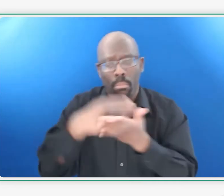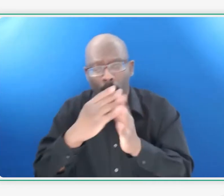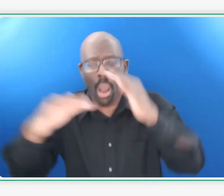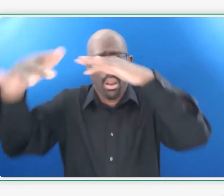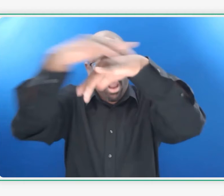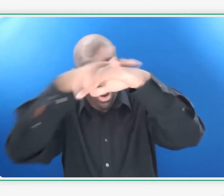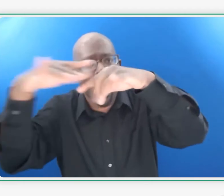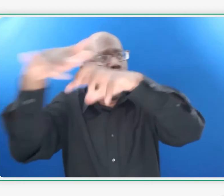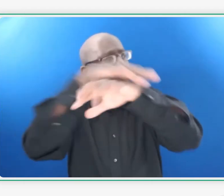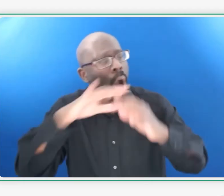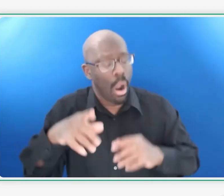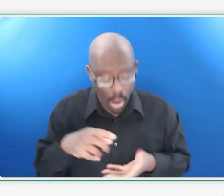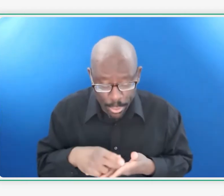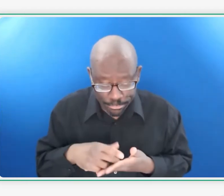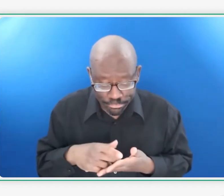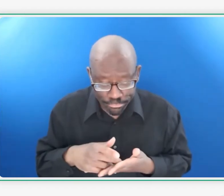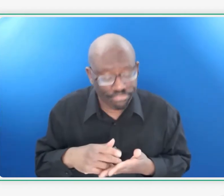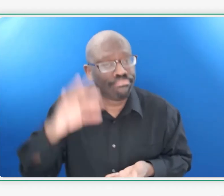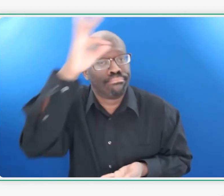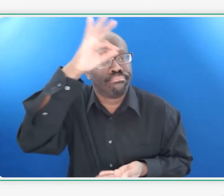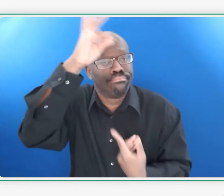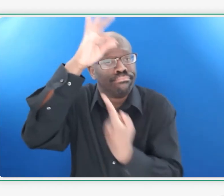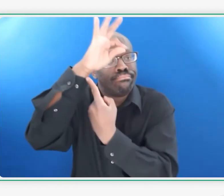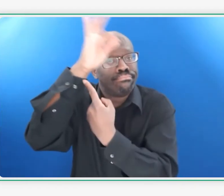those conversations due to lack of communication access.